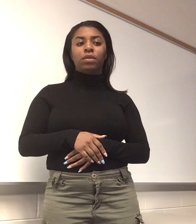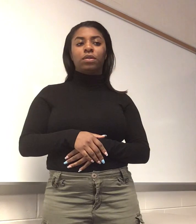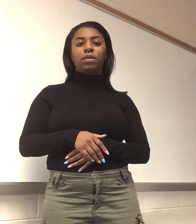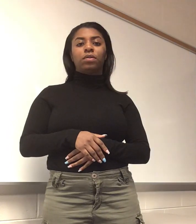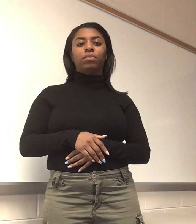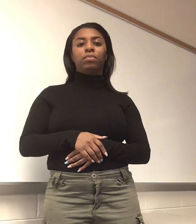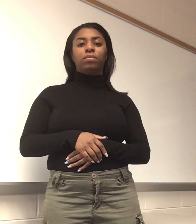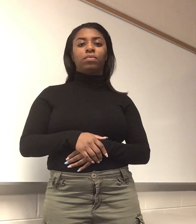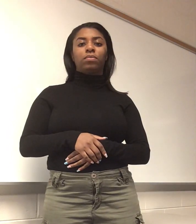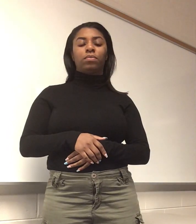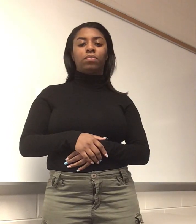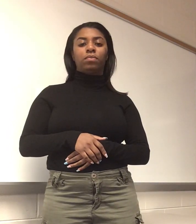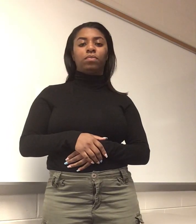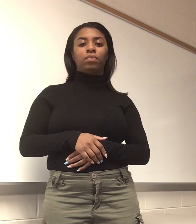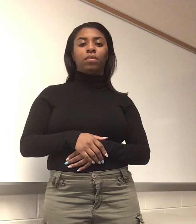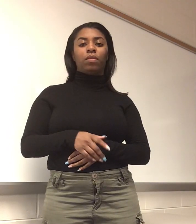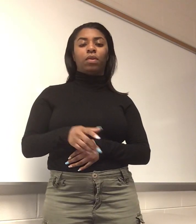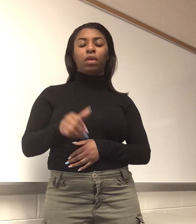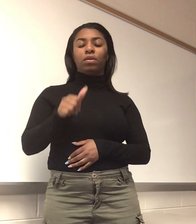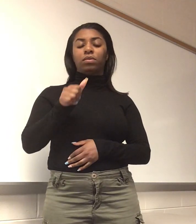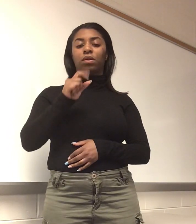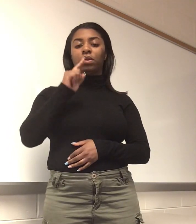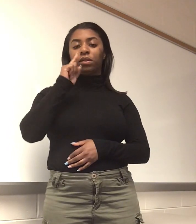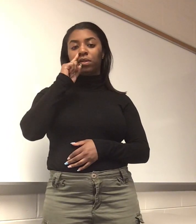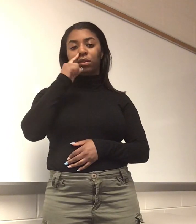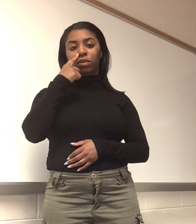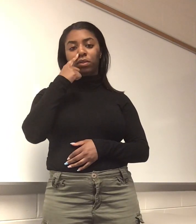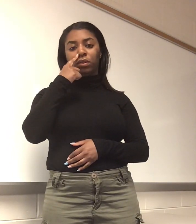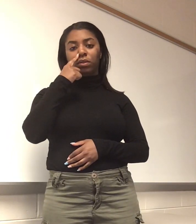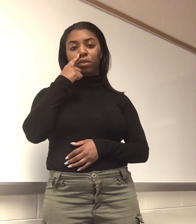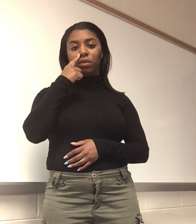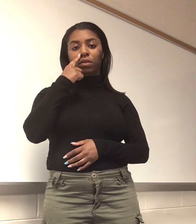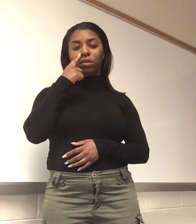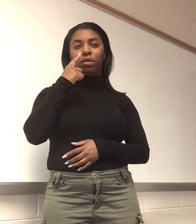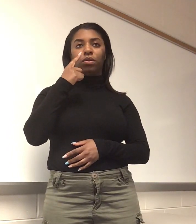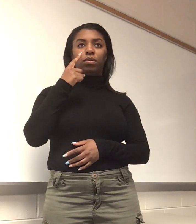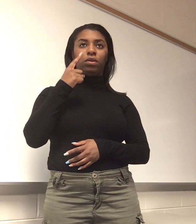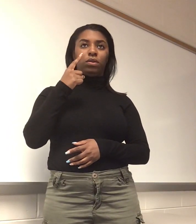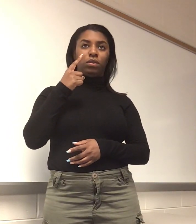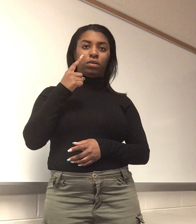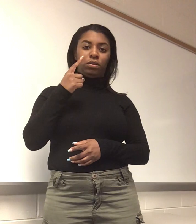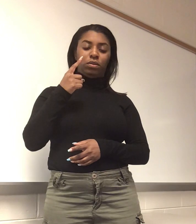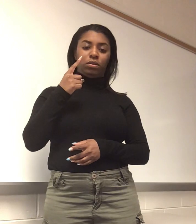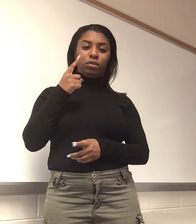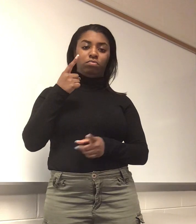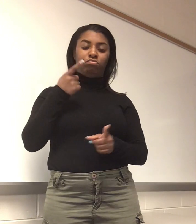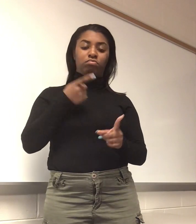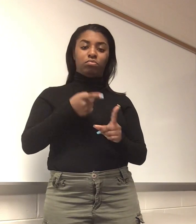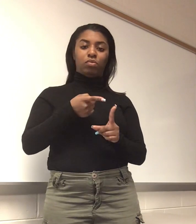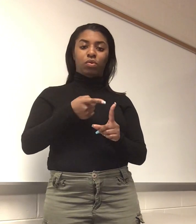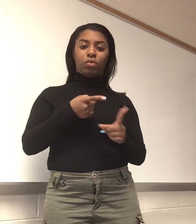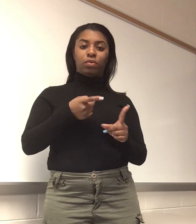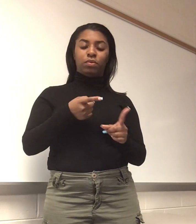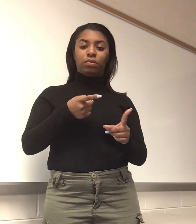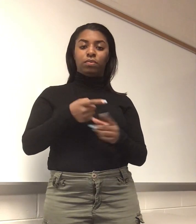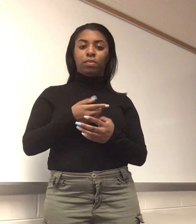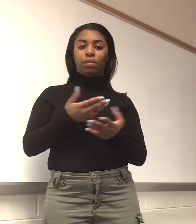Like if it's a serious moment, it's that one person who just makes it, like, eases the mood. Absolutely. I like the way you said that, eases the mood. That's what you look for in comic